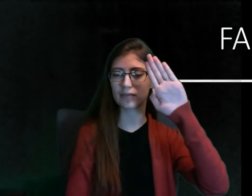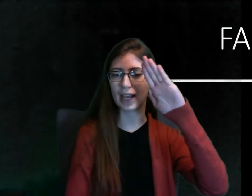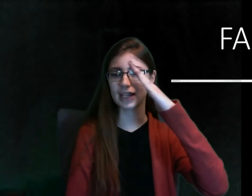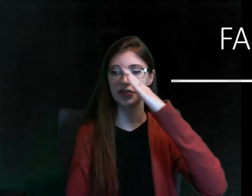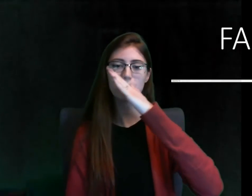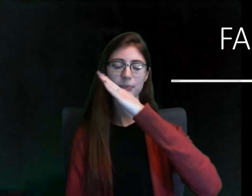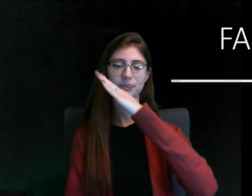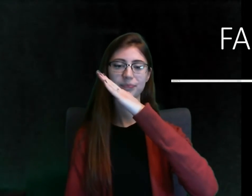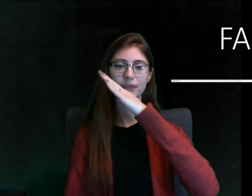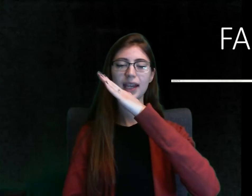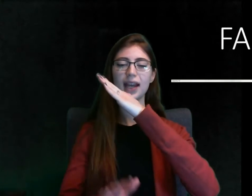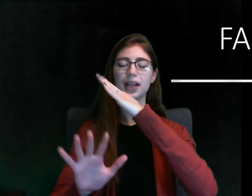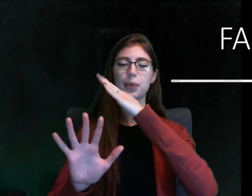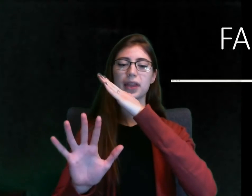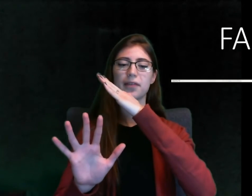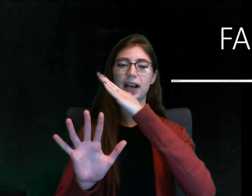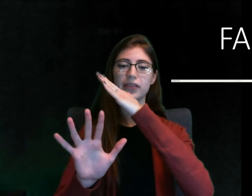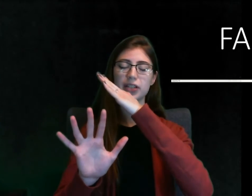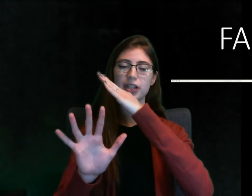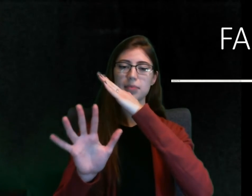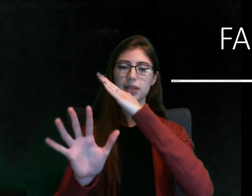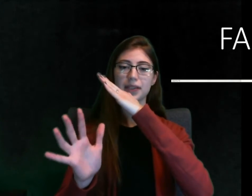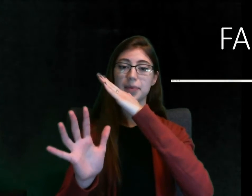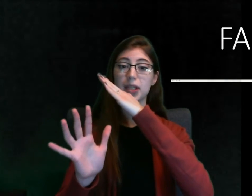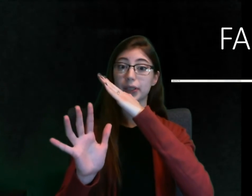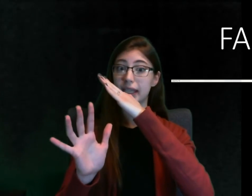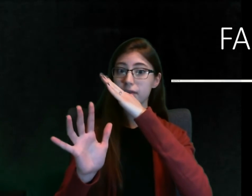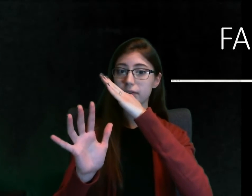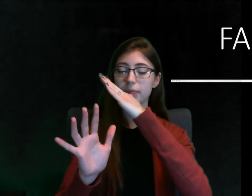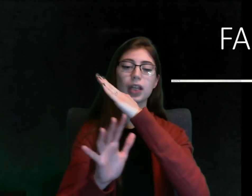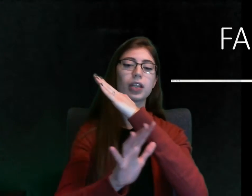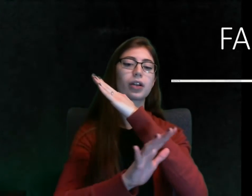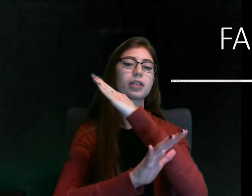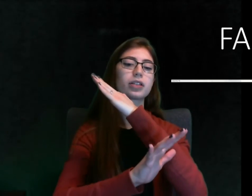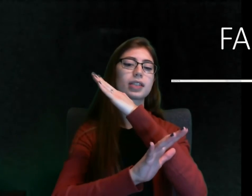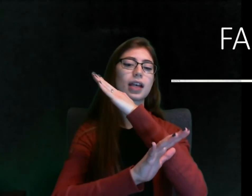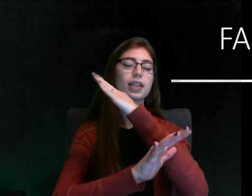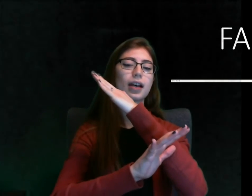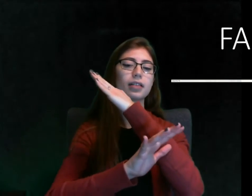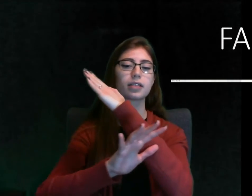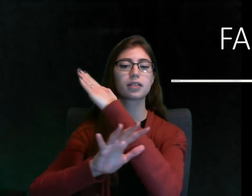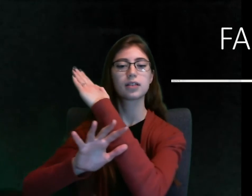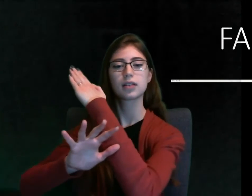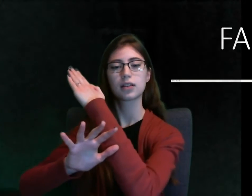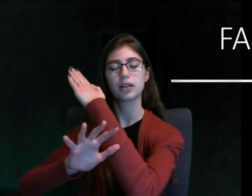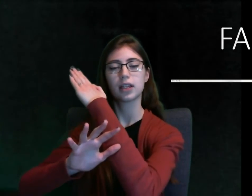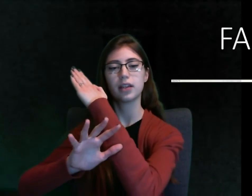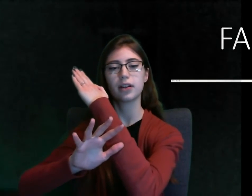hand shape. With a 5 hand shape, that's going to be your leaf. You're going to just set that here on your